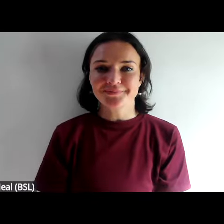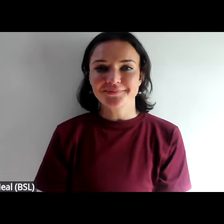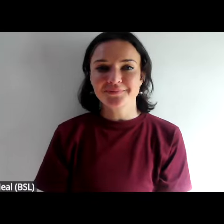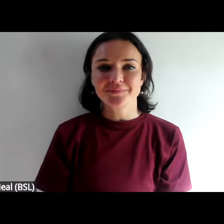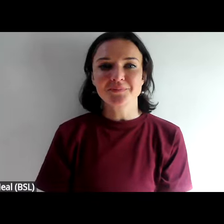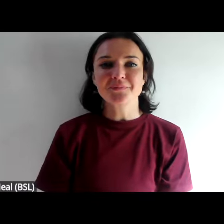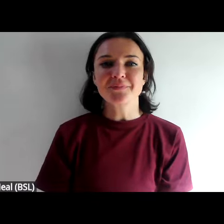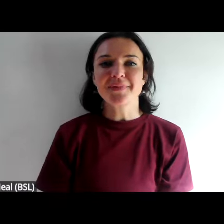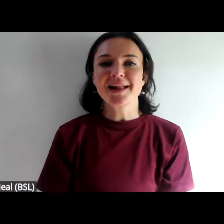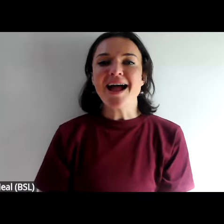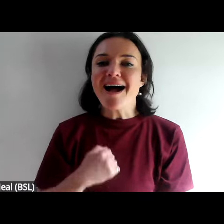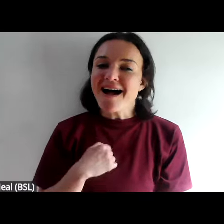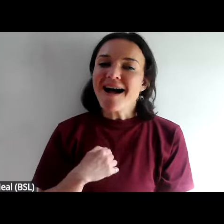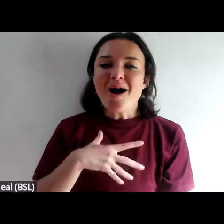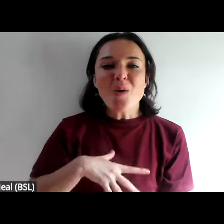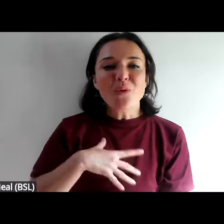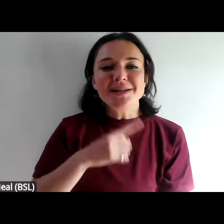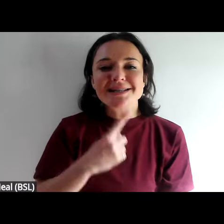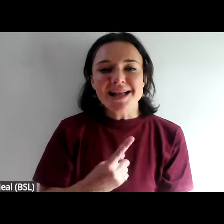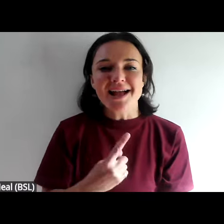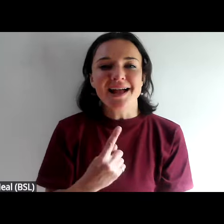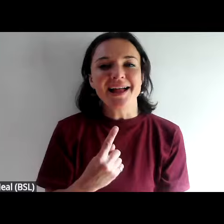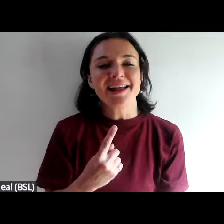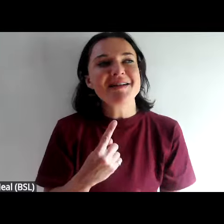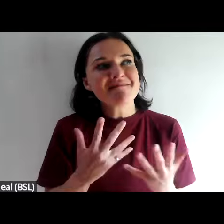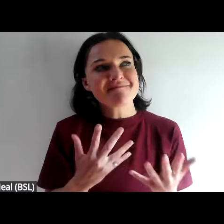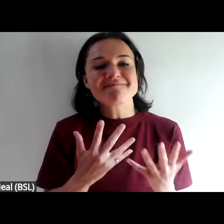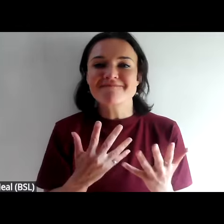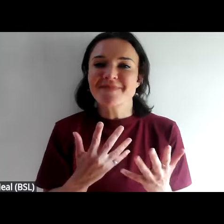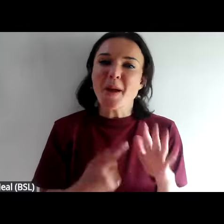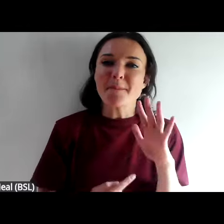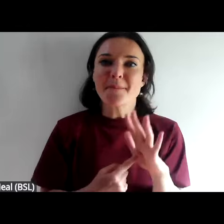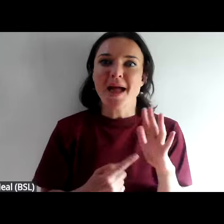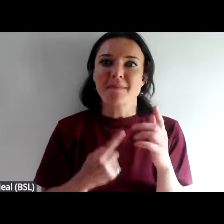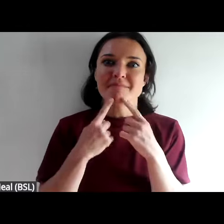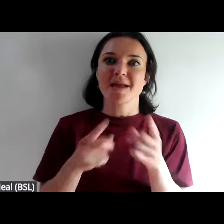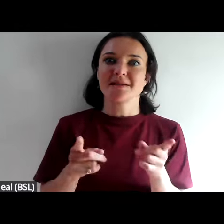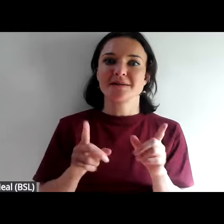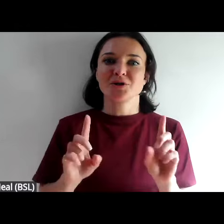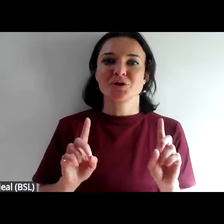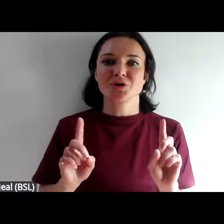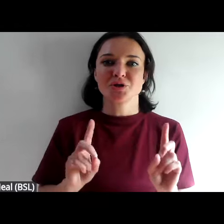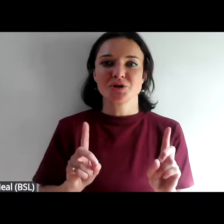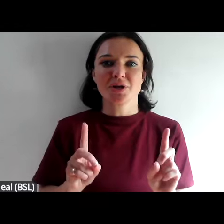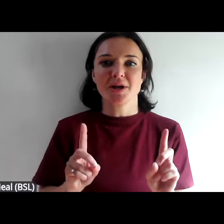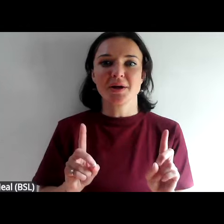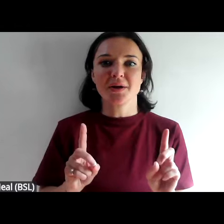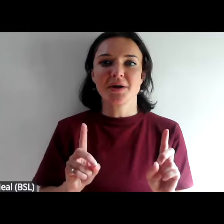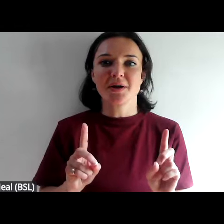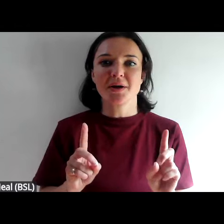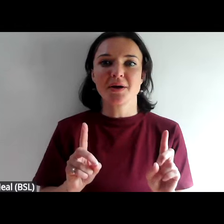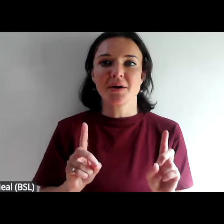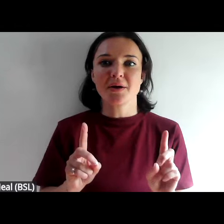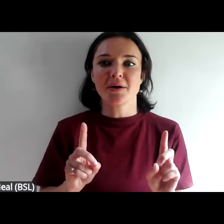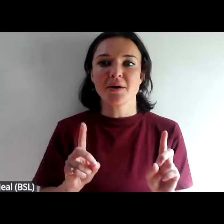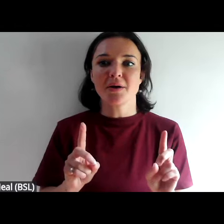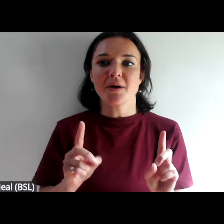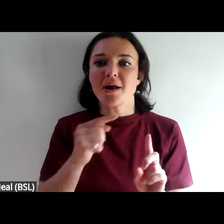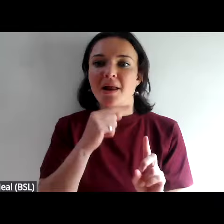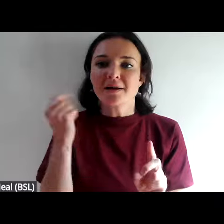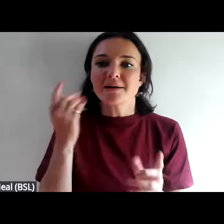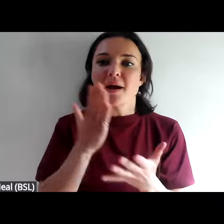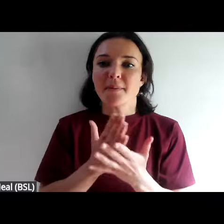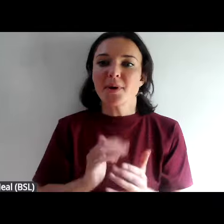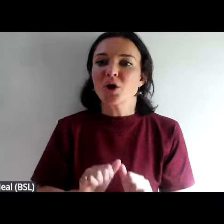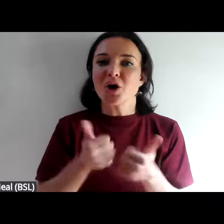I want to say, I think the key takeaway from the event is this talk is lying is good, but I don't think that